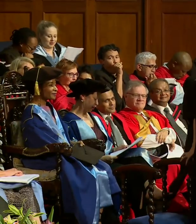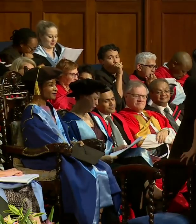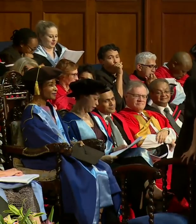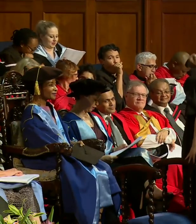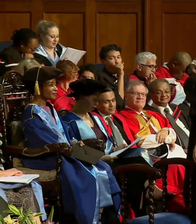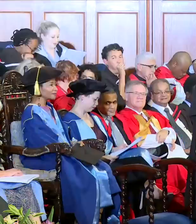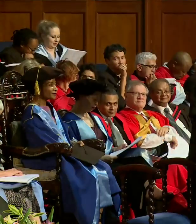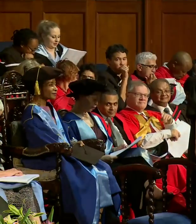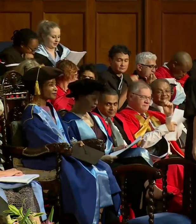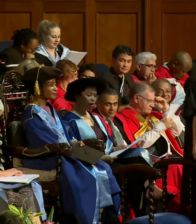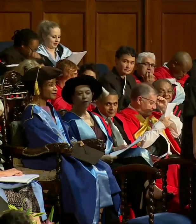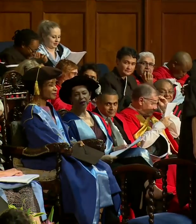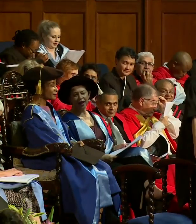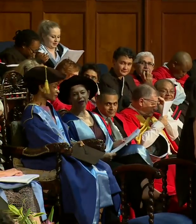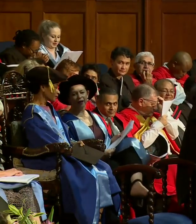Priyanka Govinder.